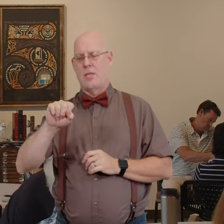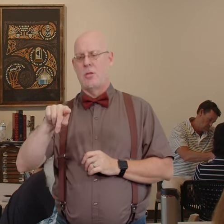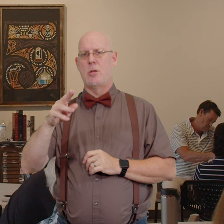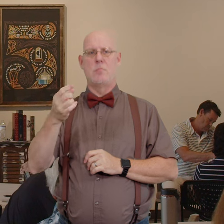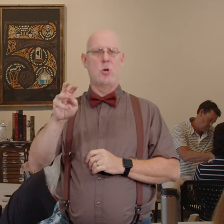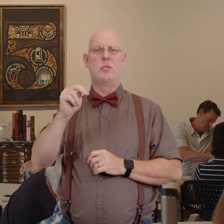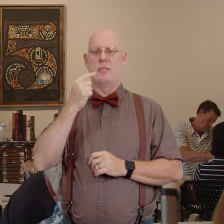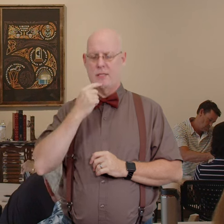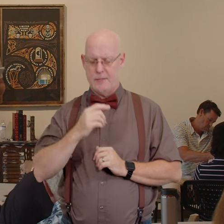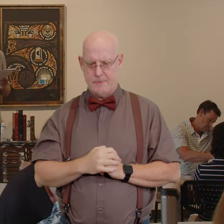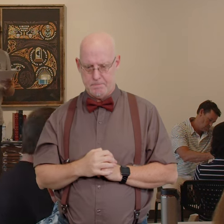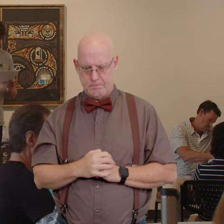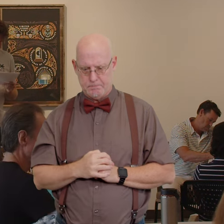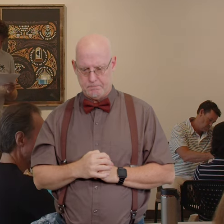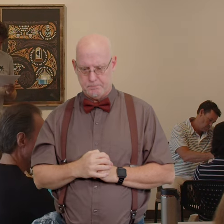Spurgeon says this: